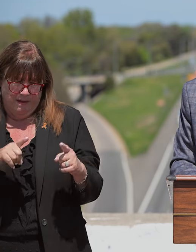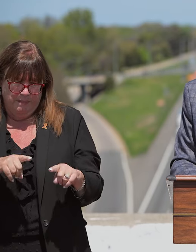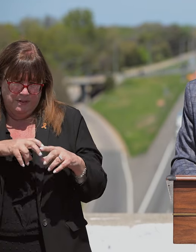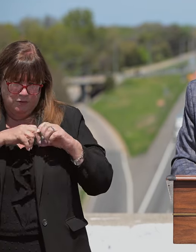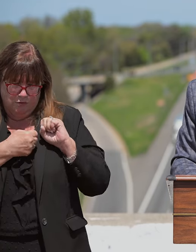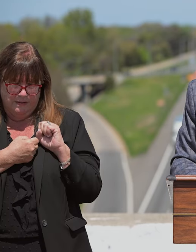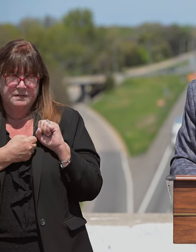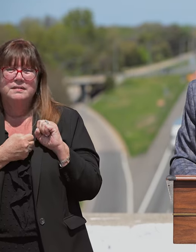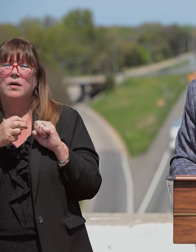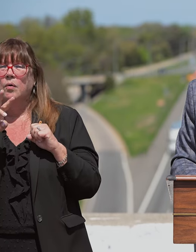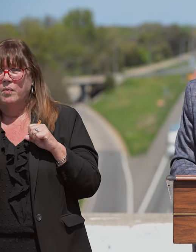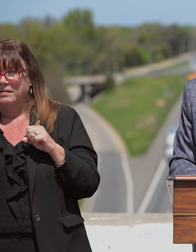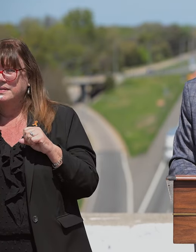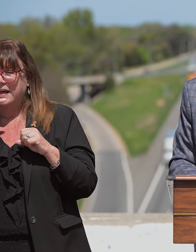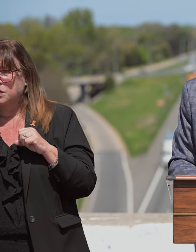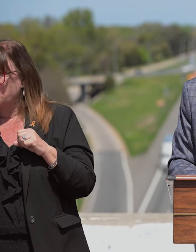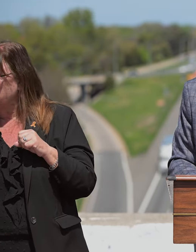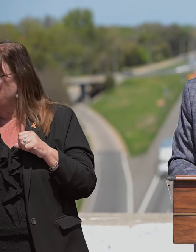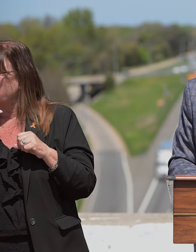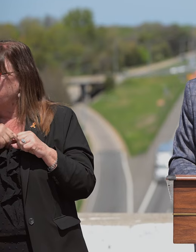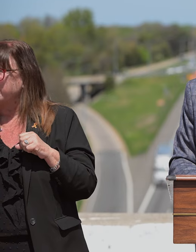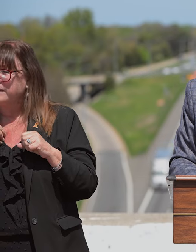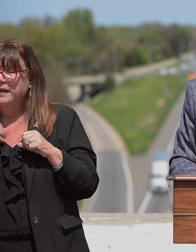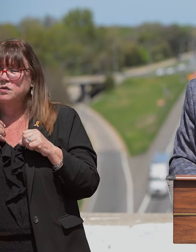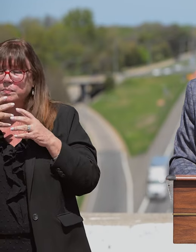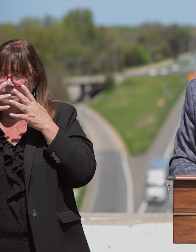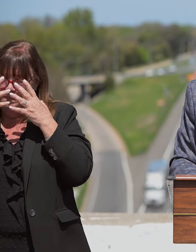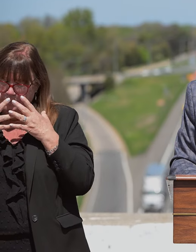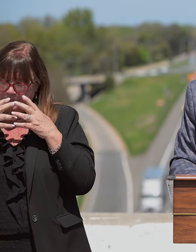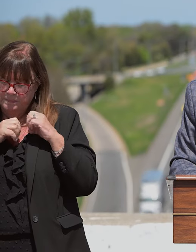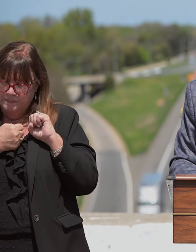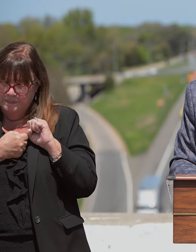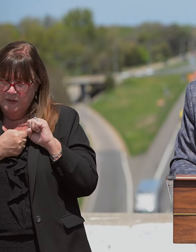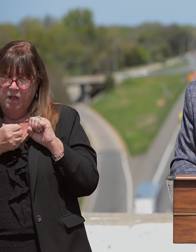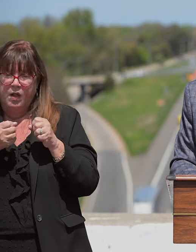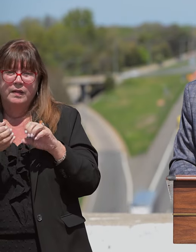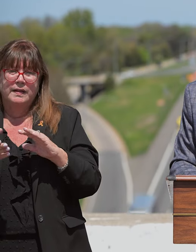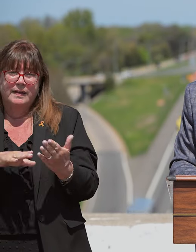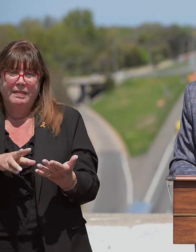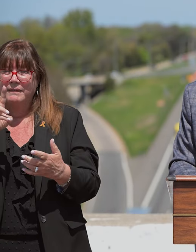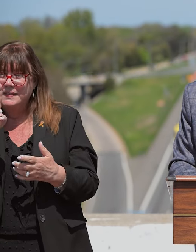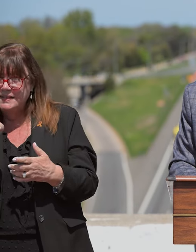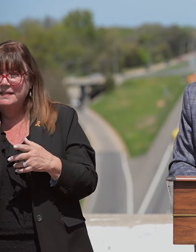indicated, and as you all know, we have had to mourn the loss of 6 individuals, 6 vital members of our community